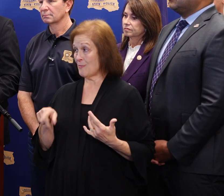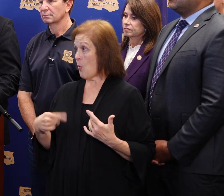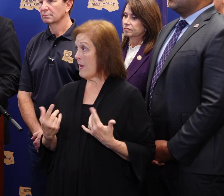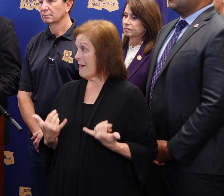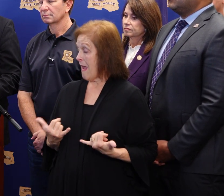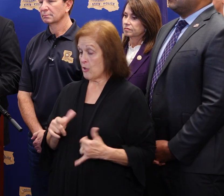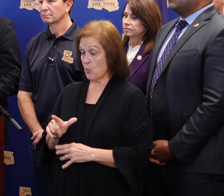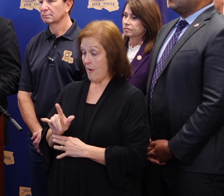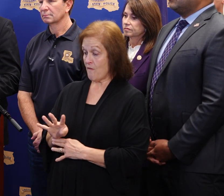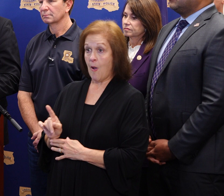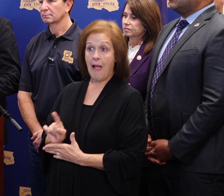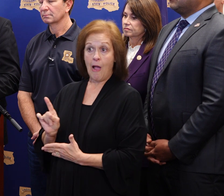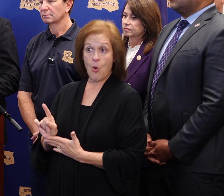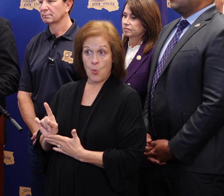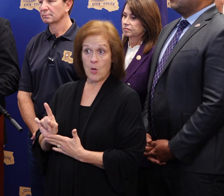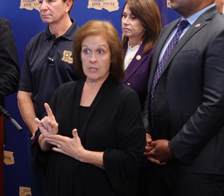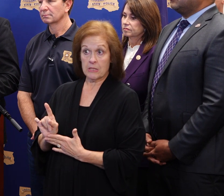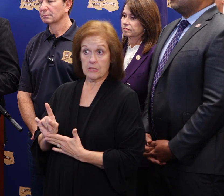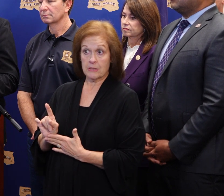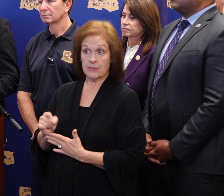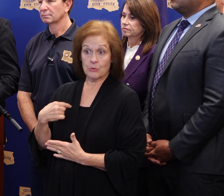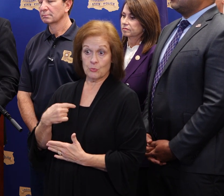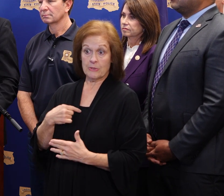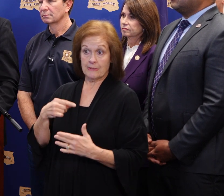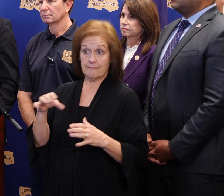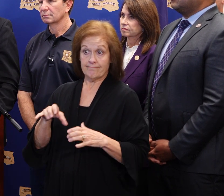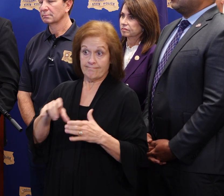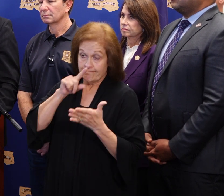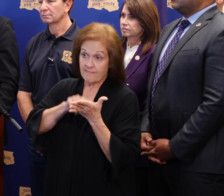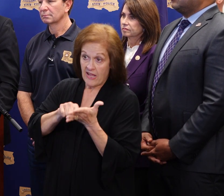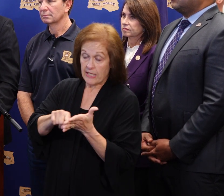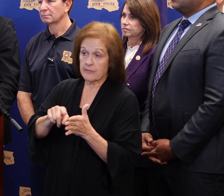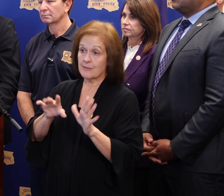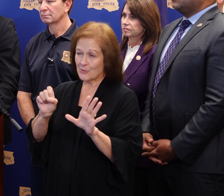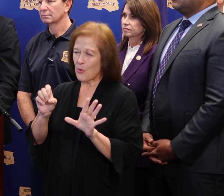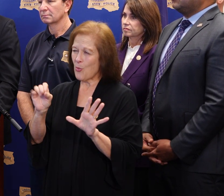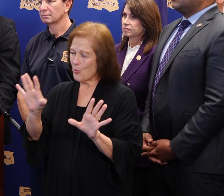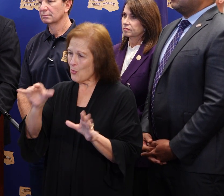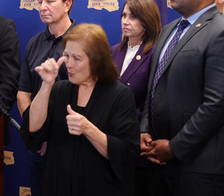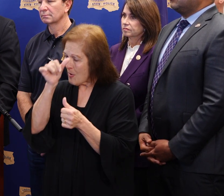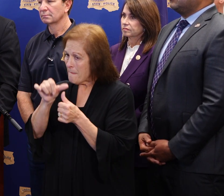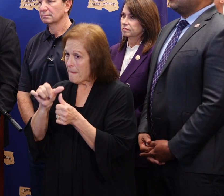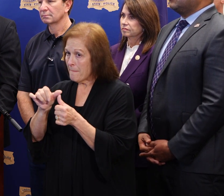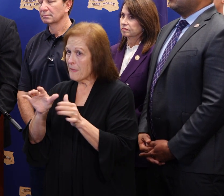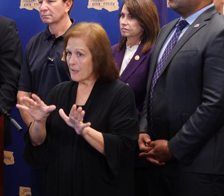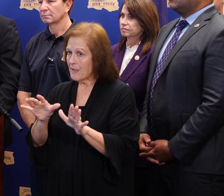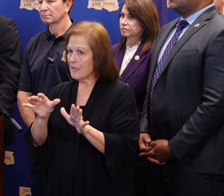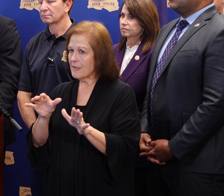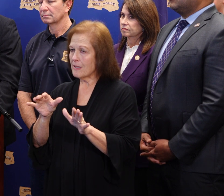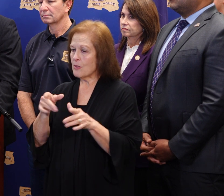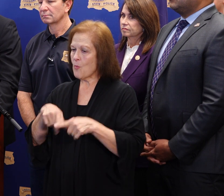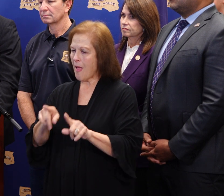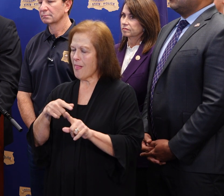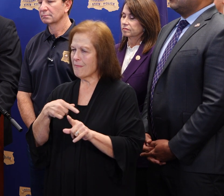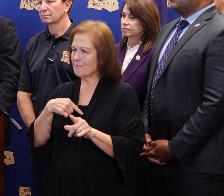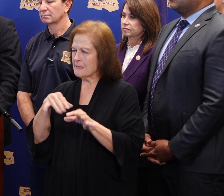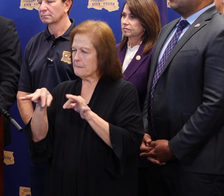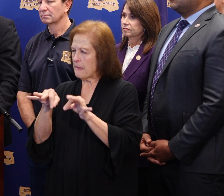hours old. So I ask you to keep in mind that as I go through some of the specifics